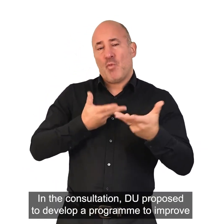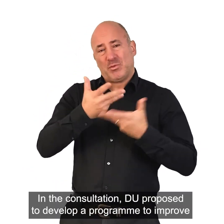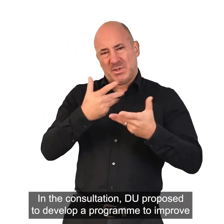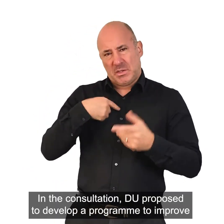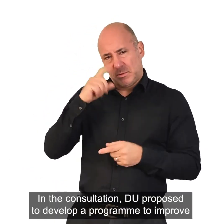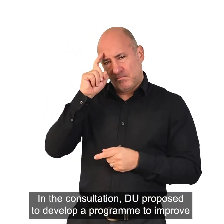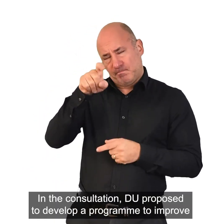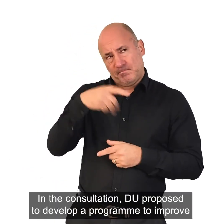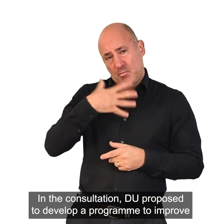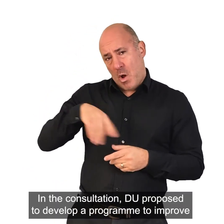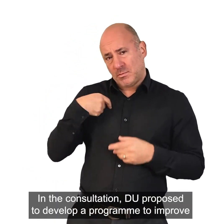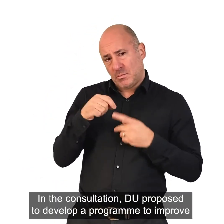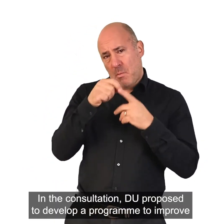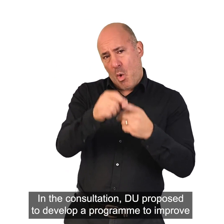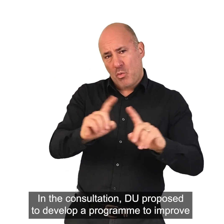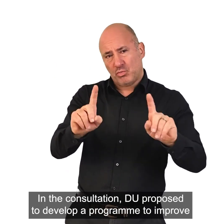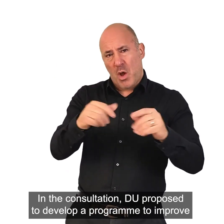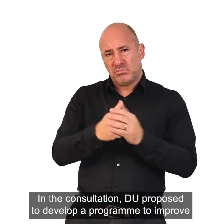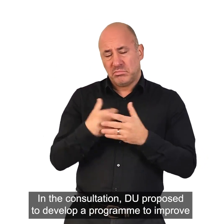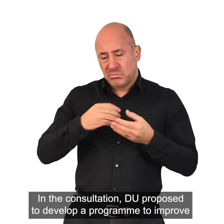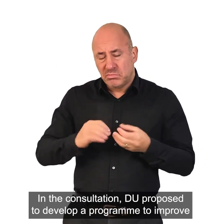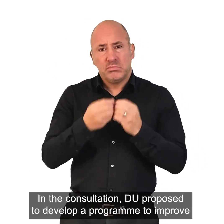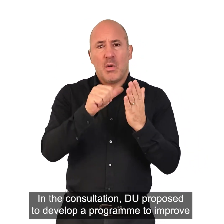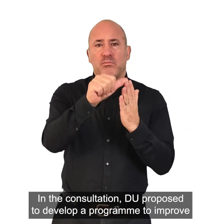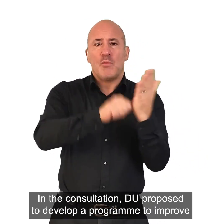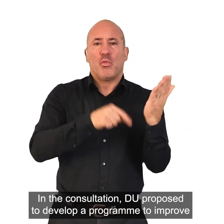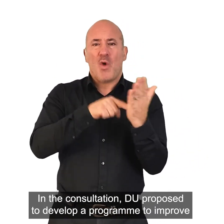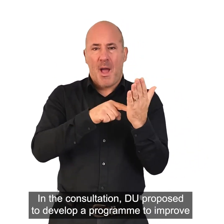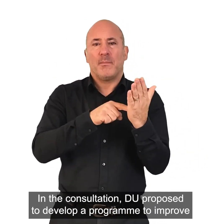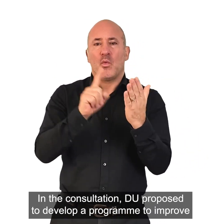In the consultation, DU proposed to develop a programme to improve